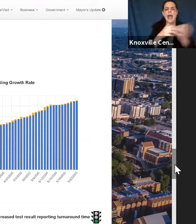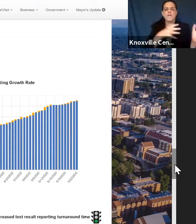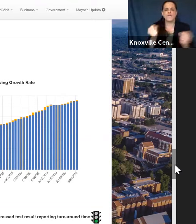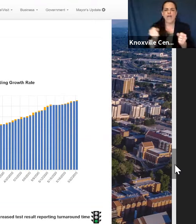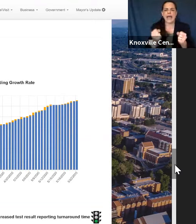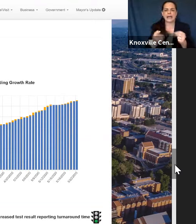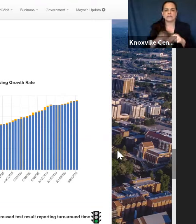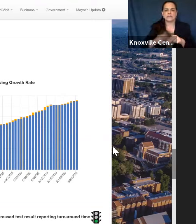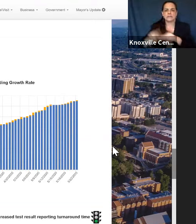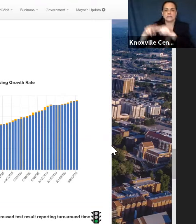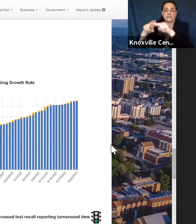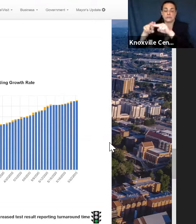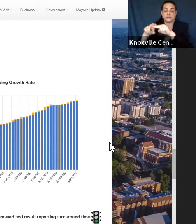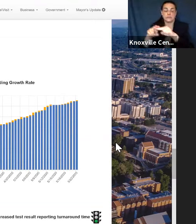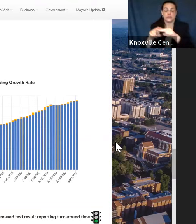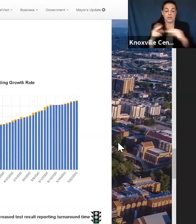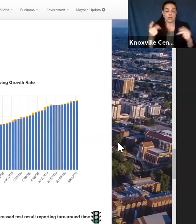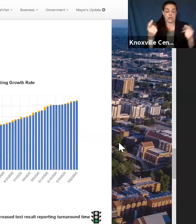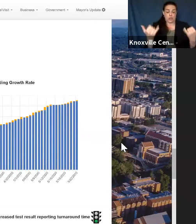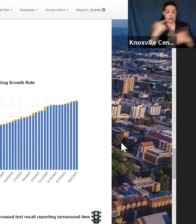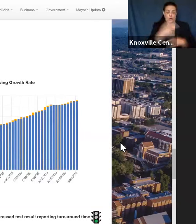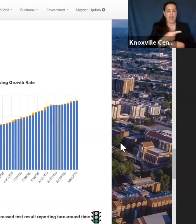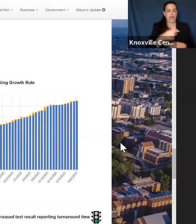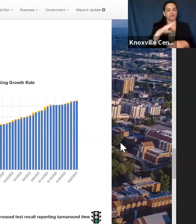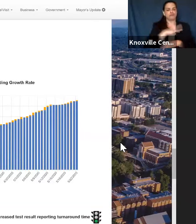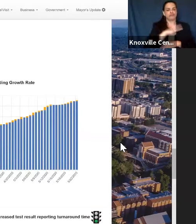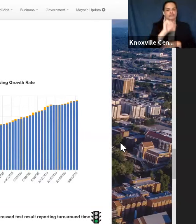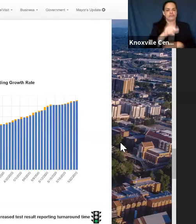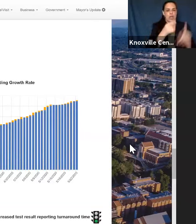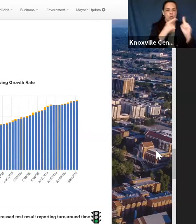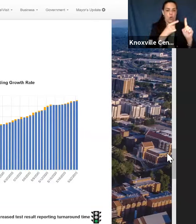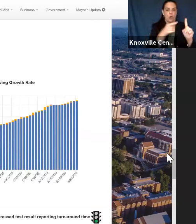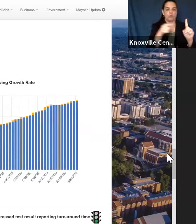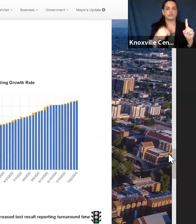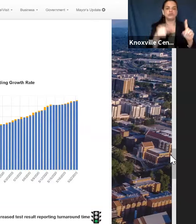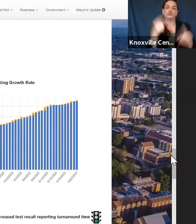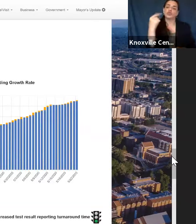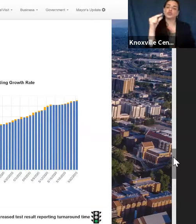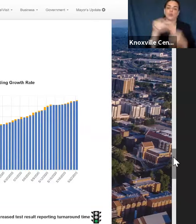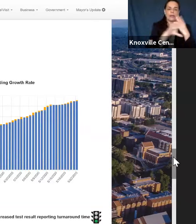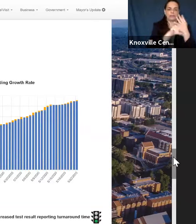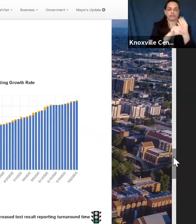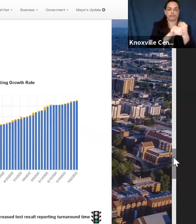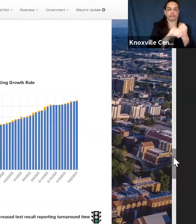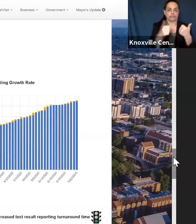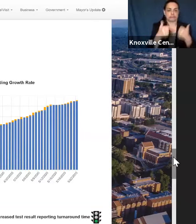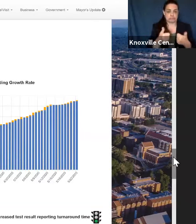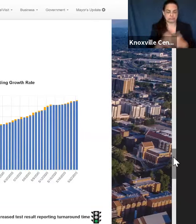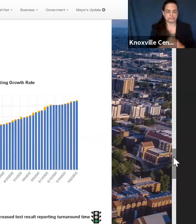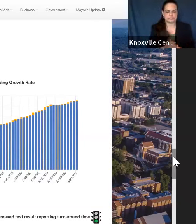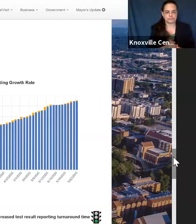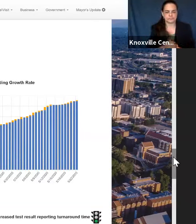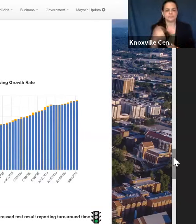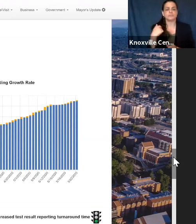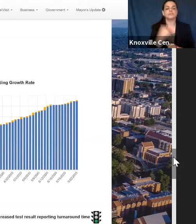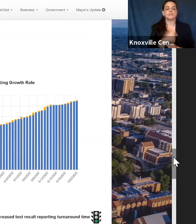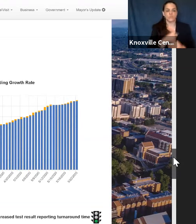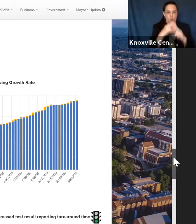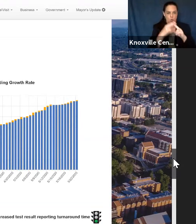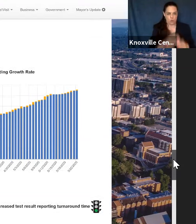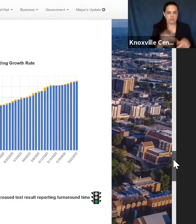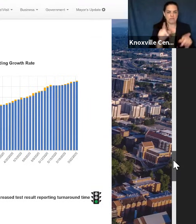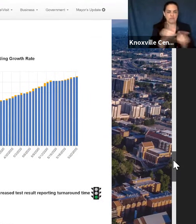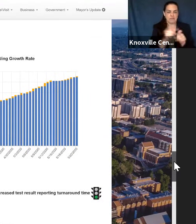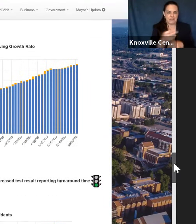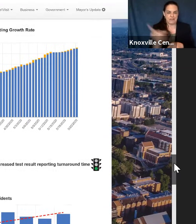meet that qualification. Thus, we have a green traffic light for this benchmark. As we mentioned we would do last week, we have added